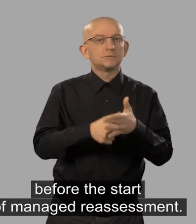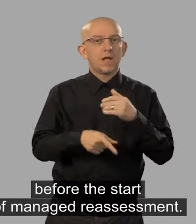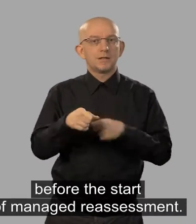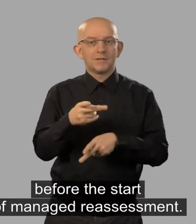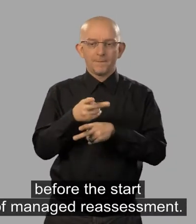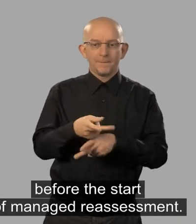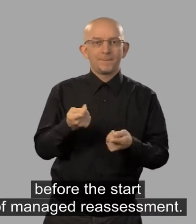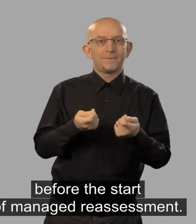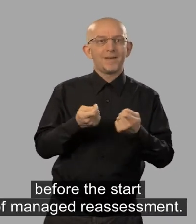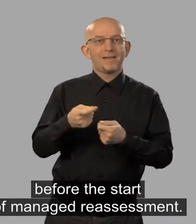managed reassessment.